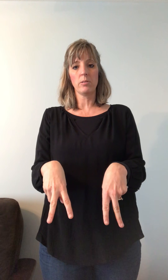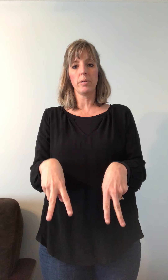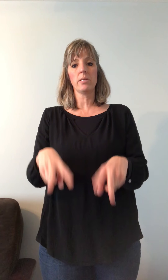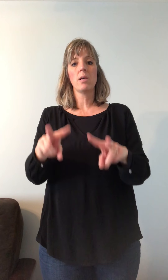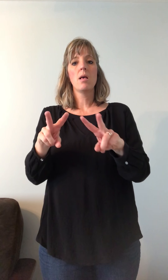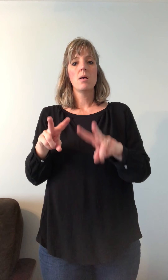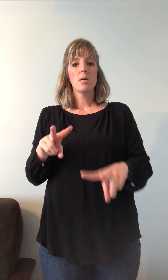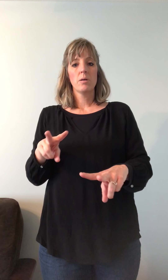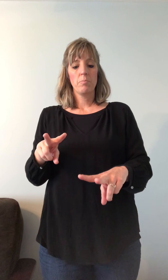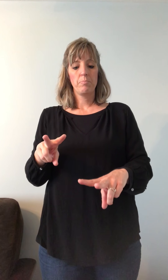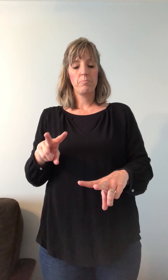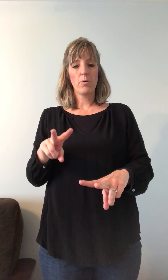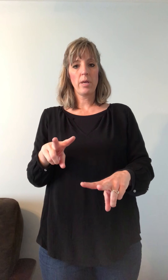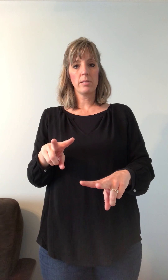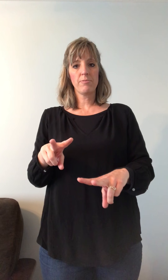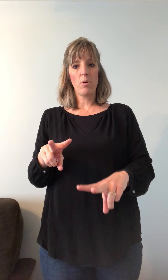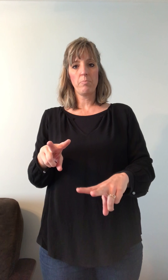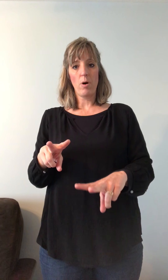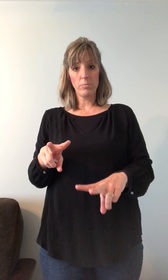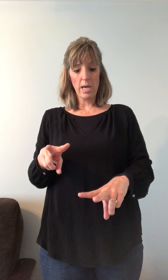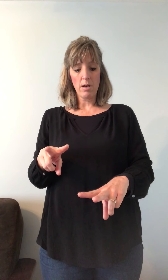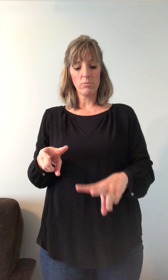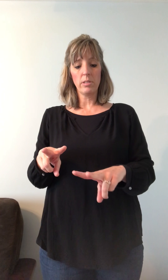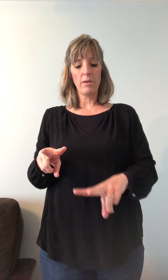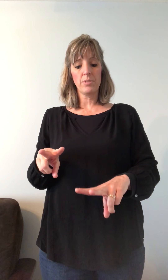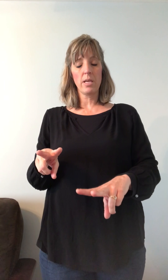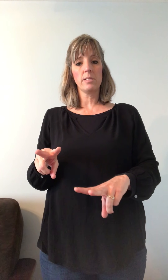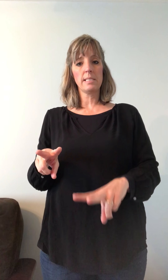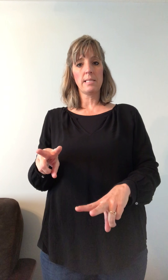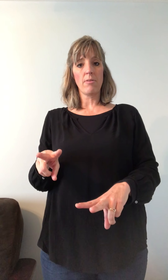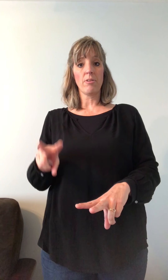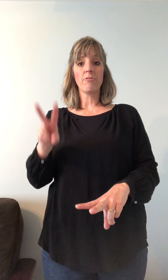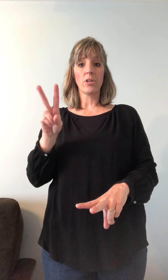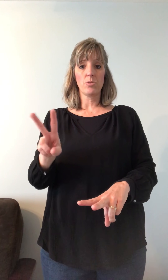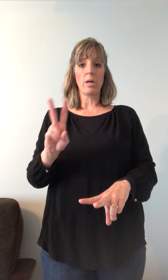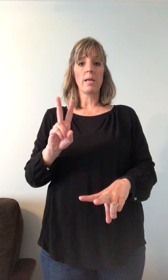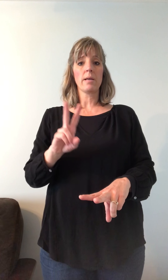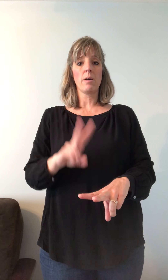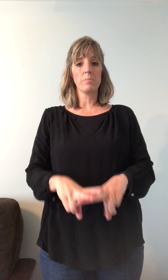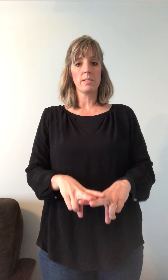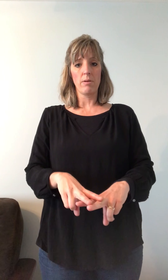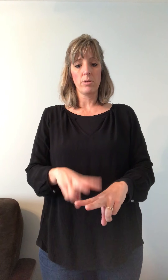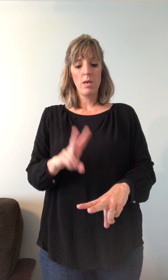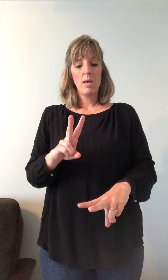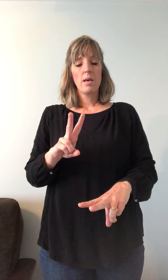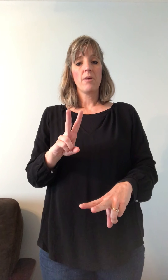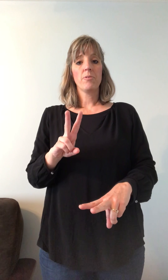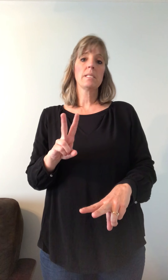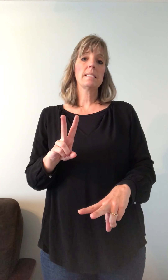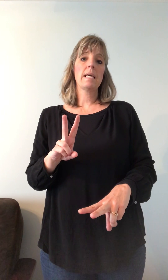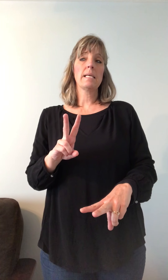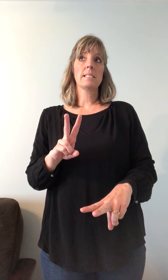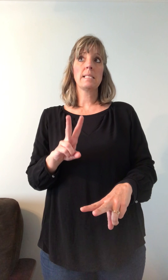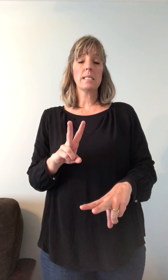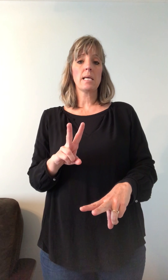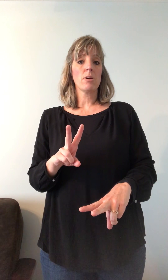bit. Both hands palm down. Left hand is down there first. Right hand comes down. If you want to say seat